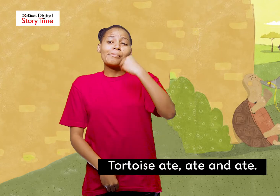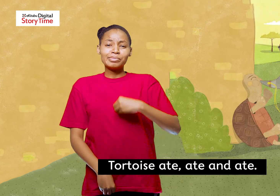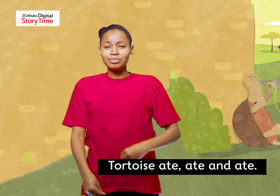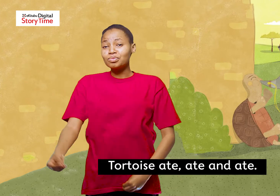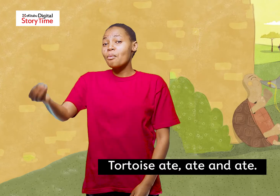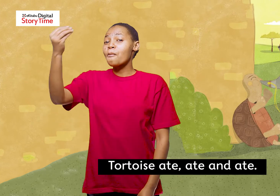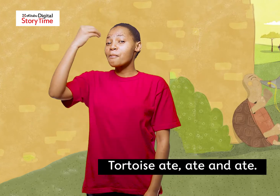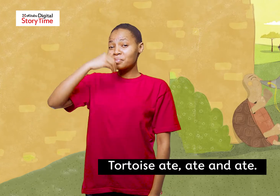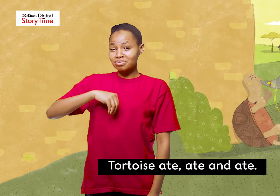and